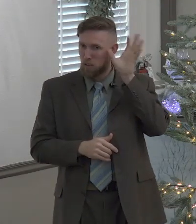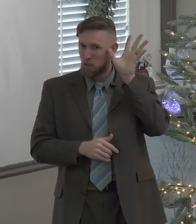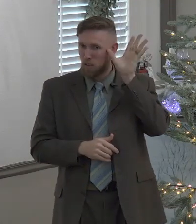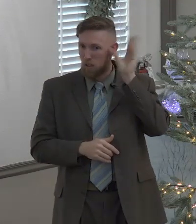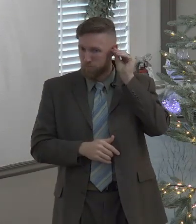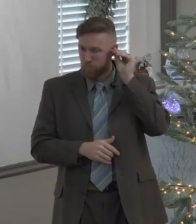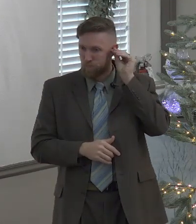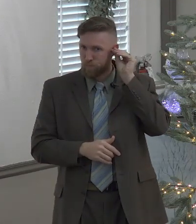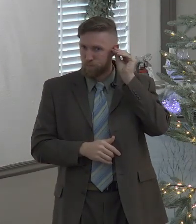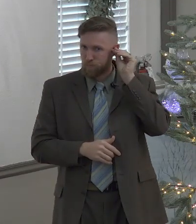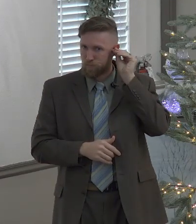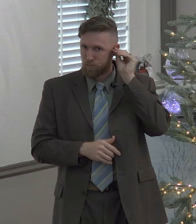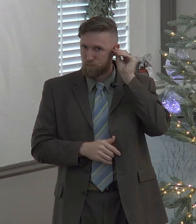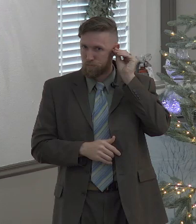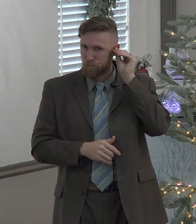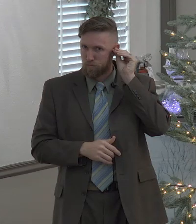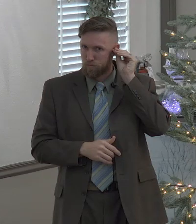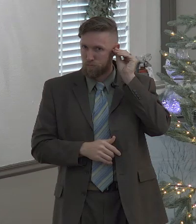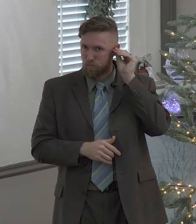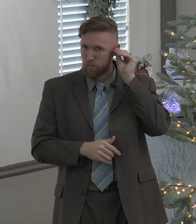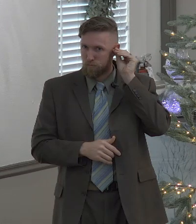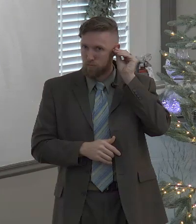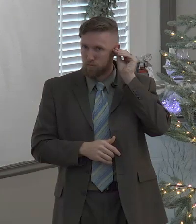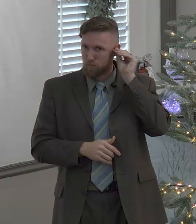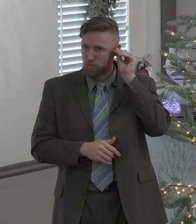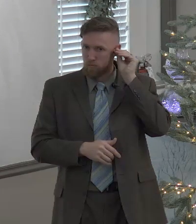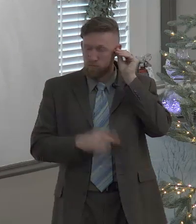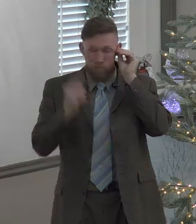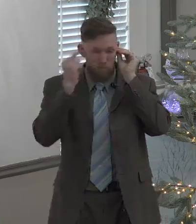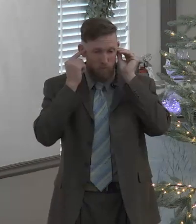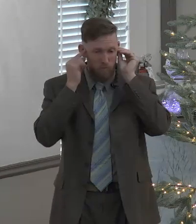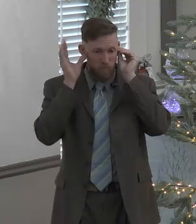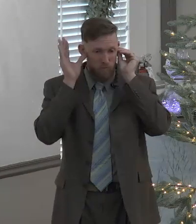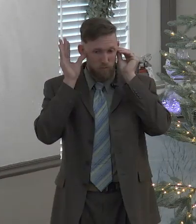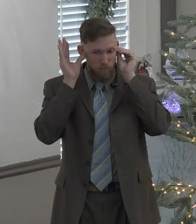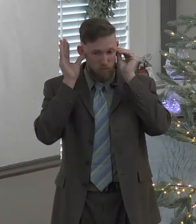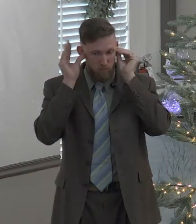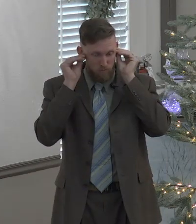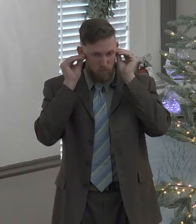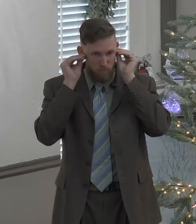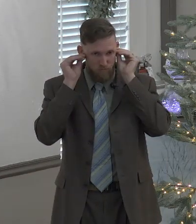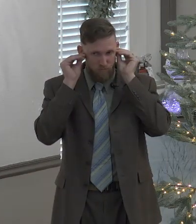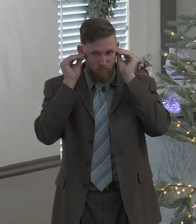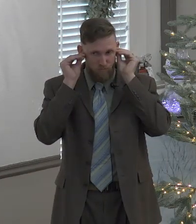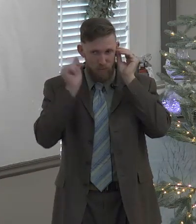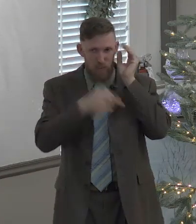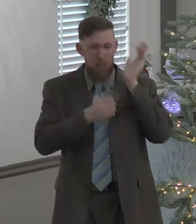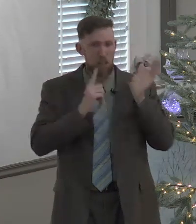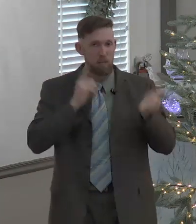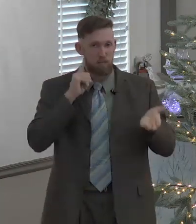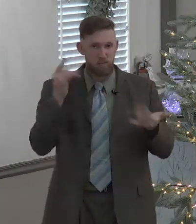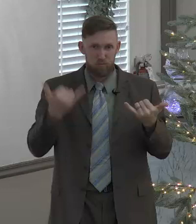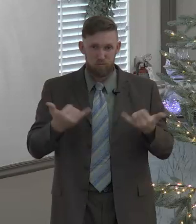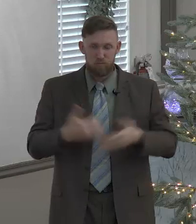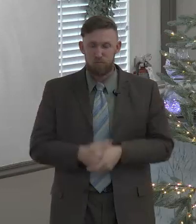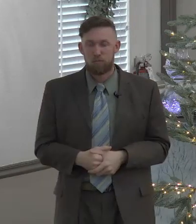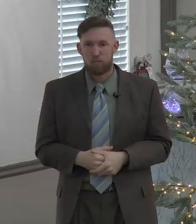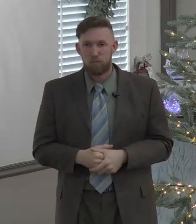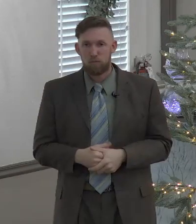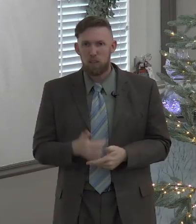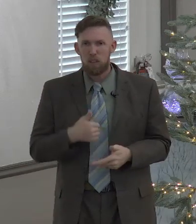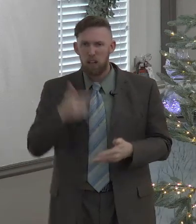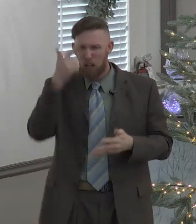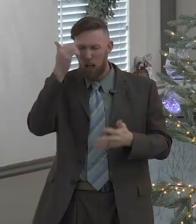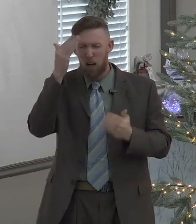it took his left hearing out of his left. It's taken now his hearing out of his right. Cannot hear anything at all.